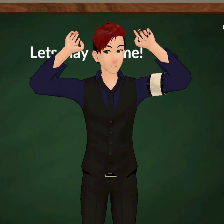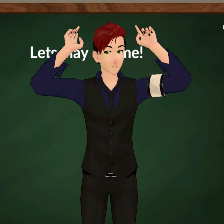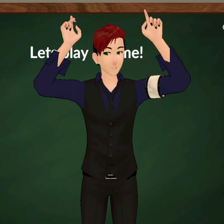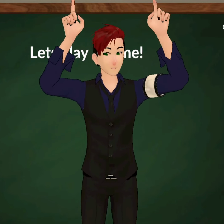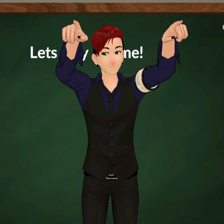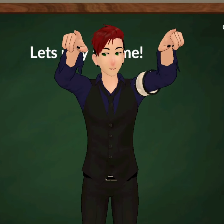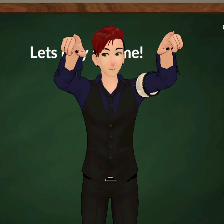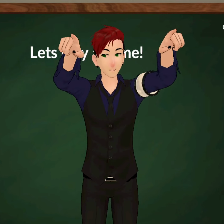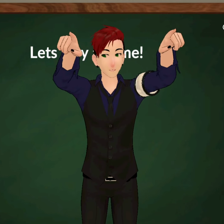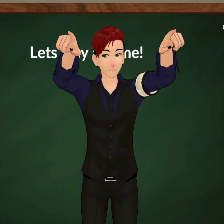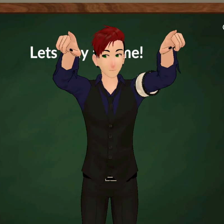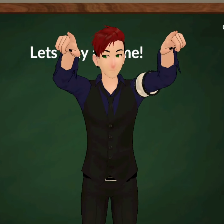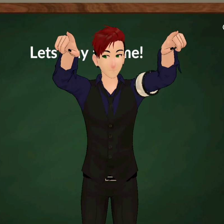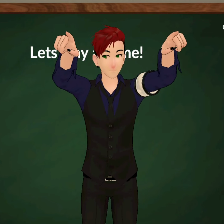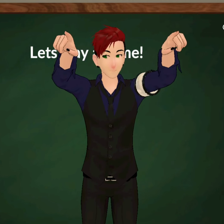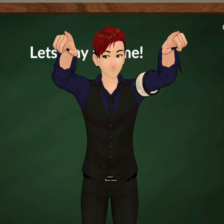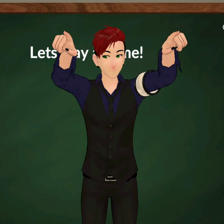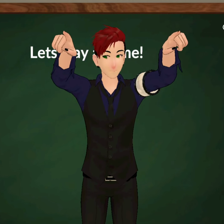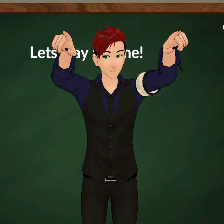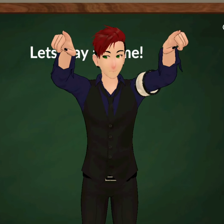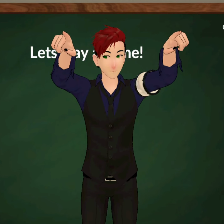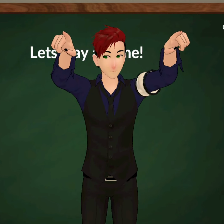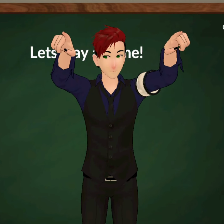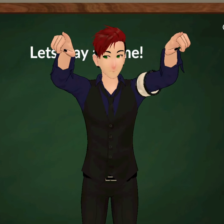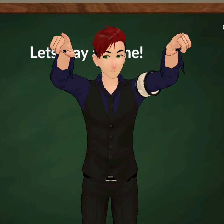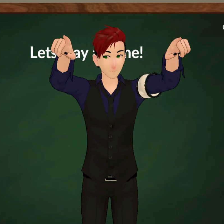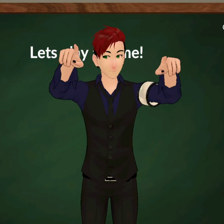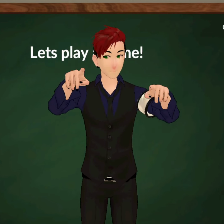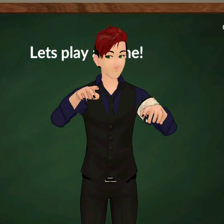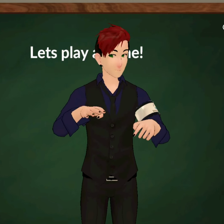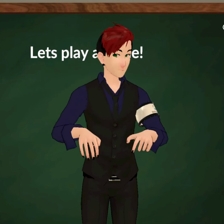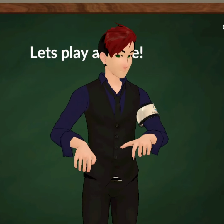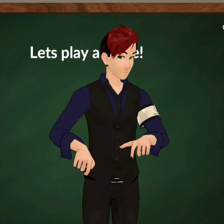row, face that way. Yeah, if you mute, then it's hard to shout it out.